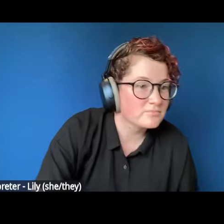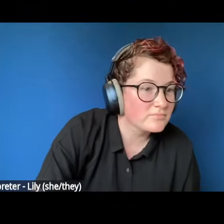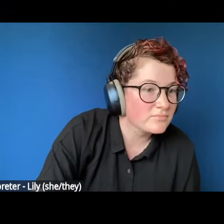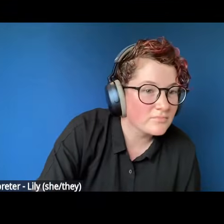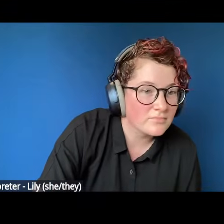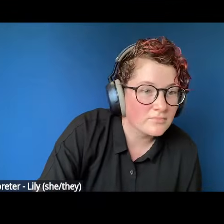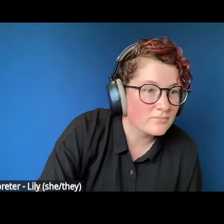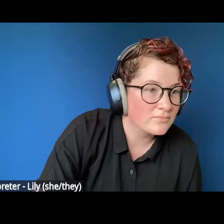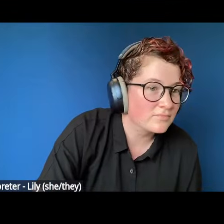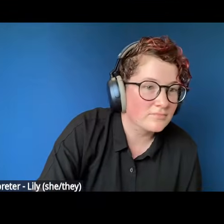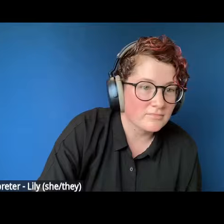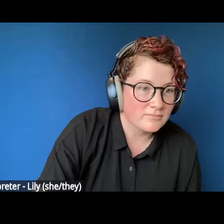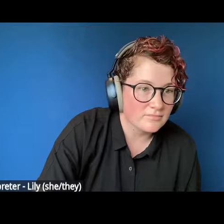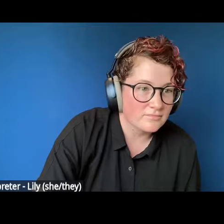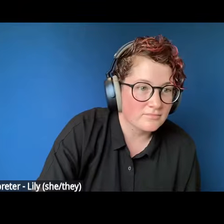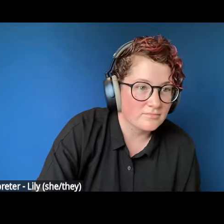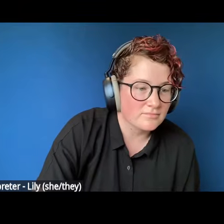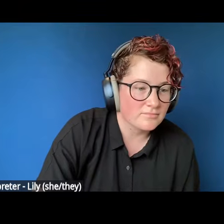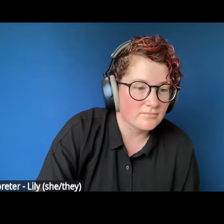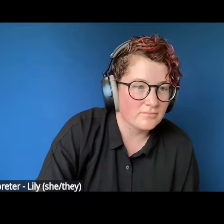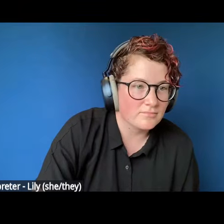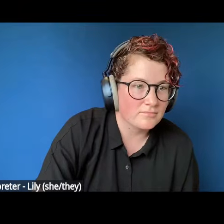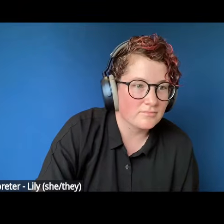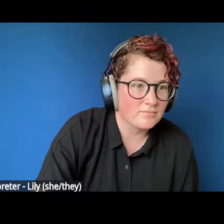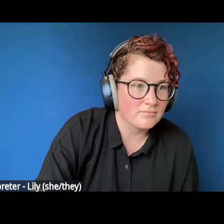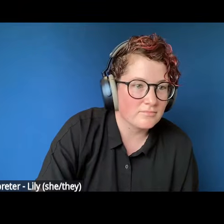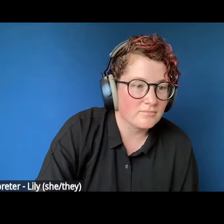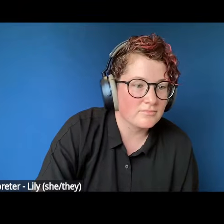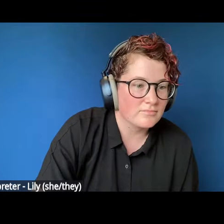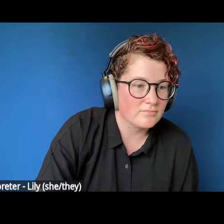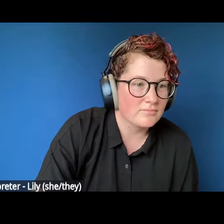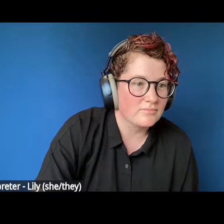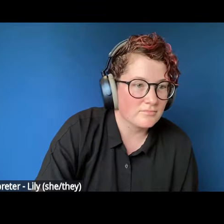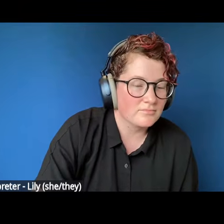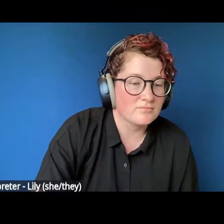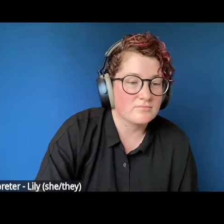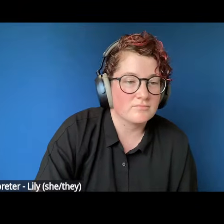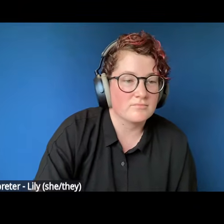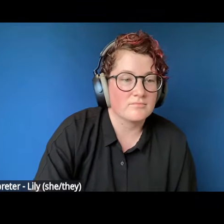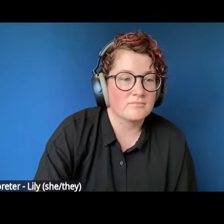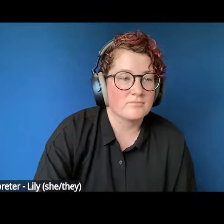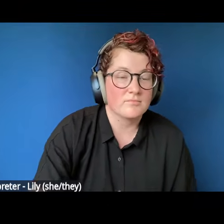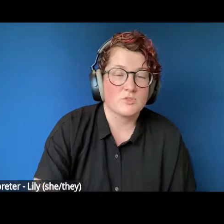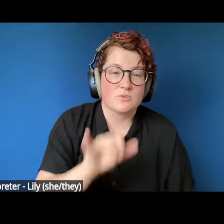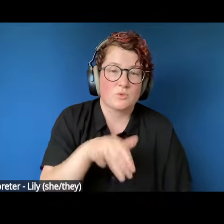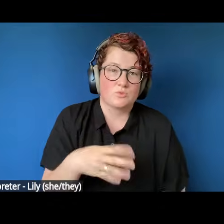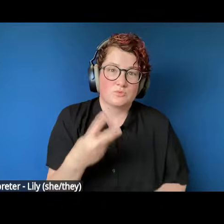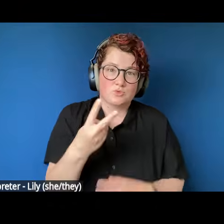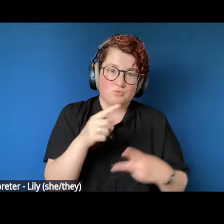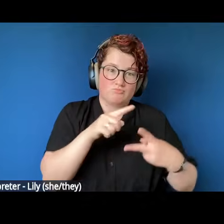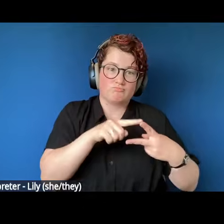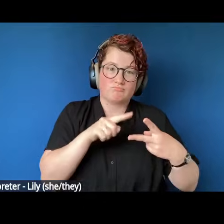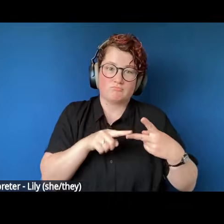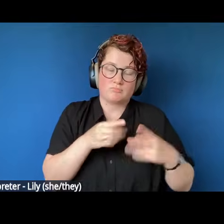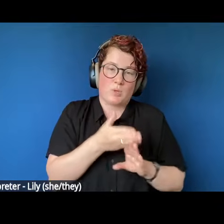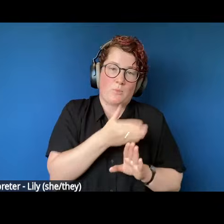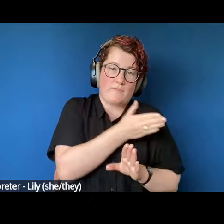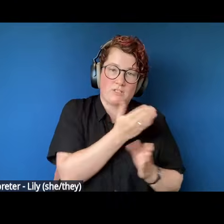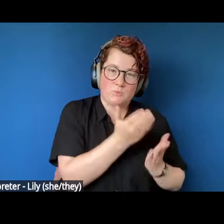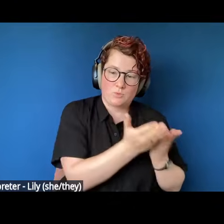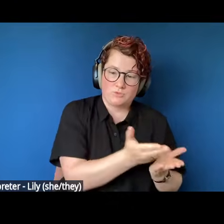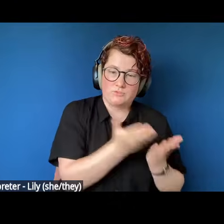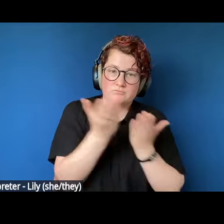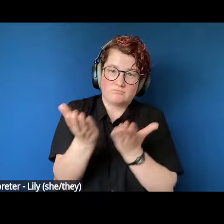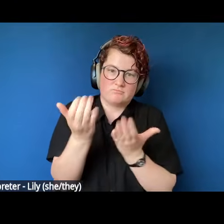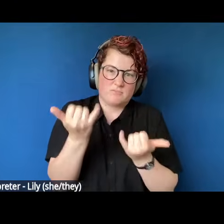So trustees, in light of those two previously in-camera motions that we've now just read